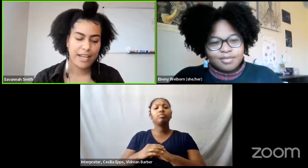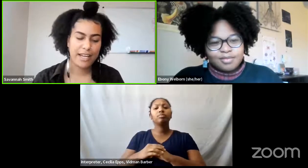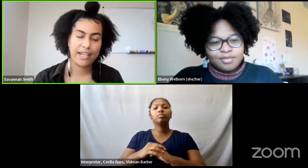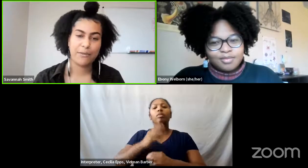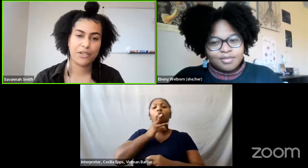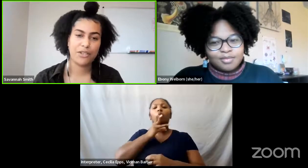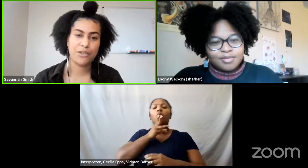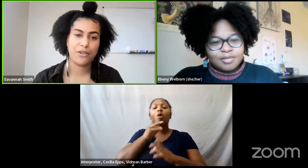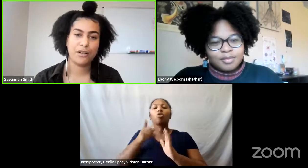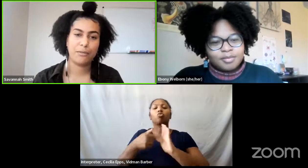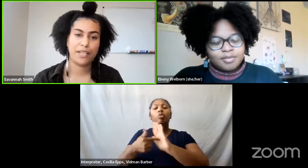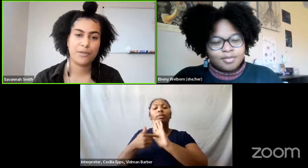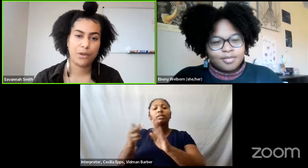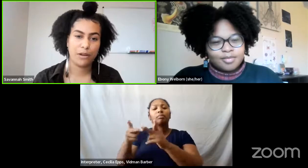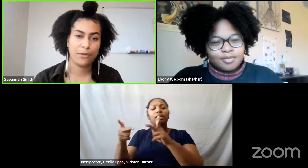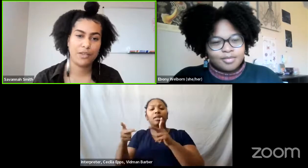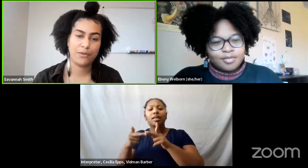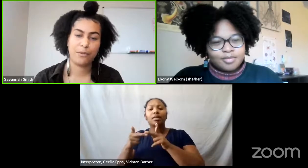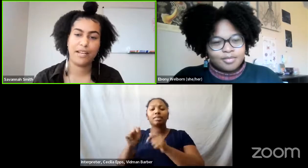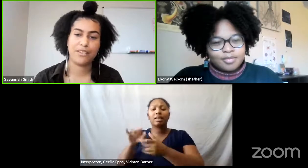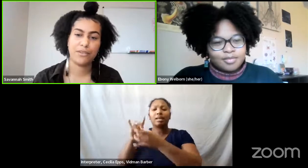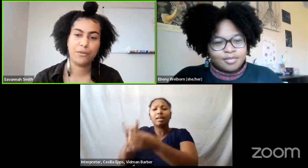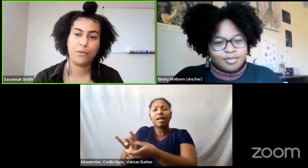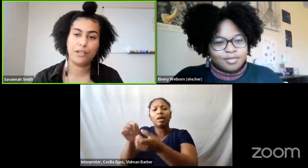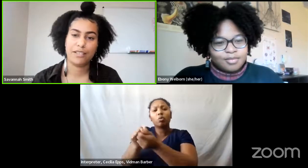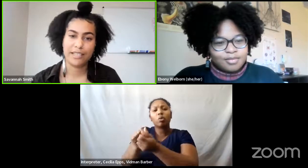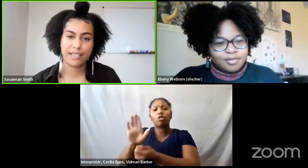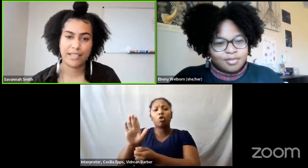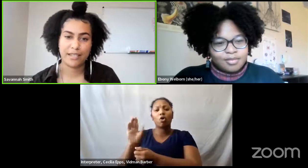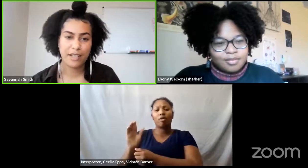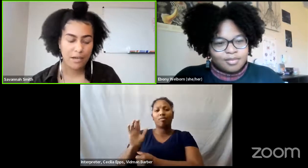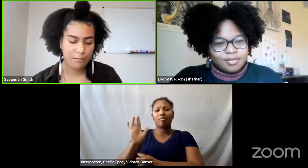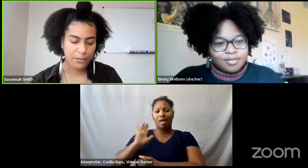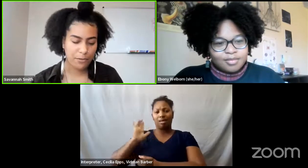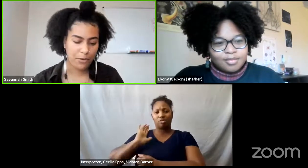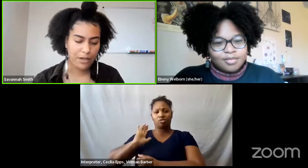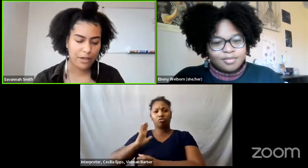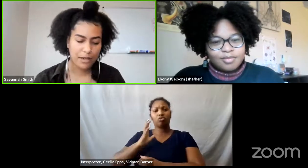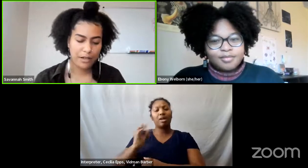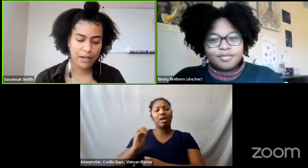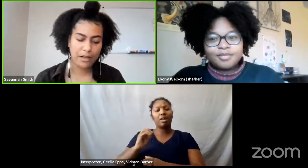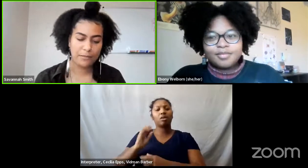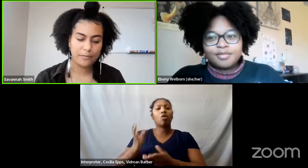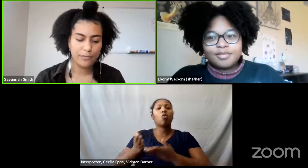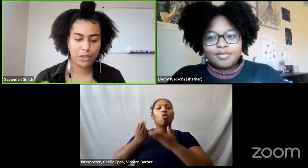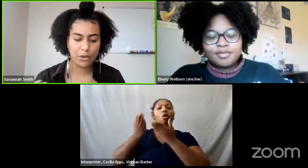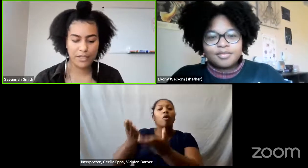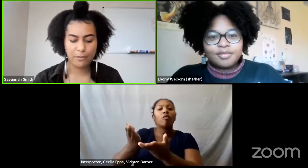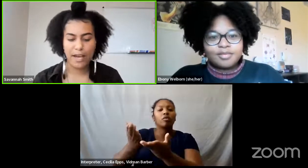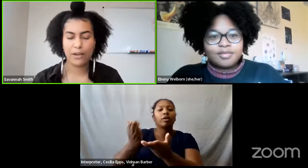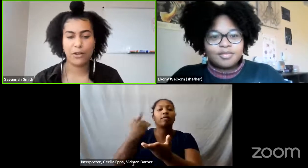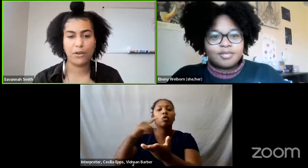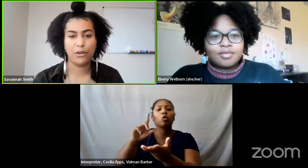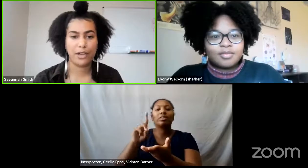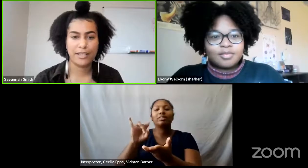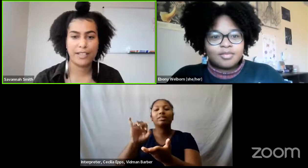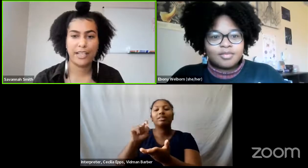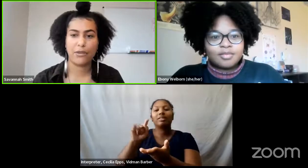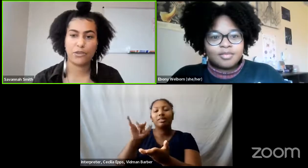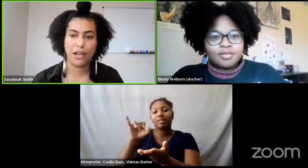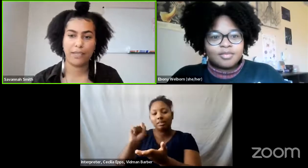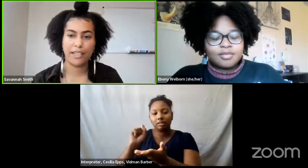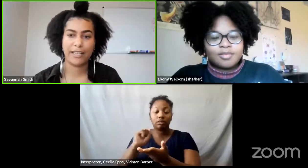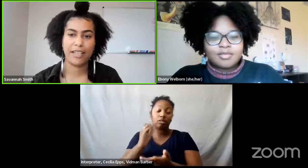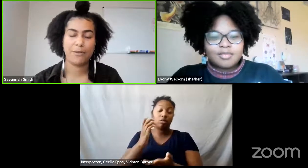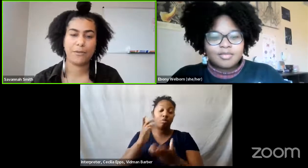ancestors. And it was also a place where offerings were made to water deities before going to battle or